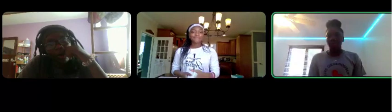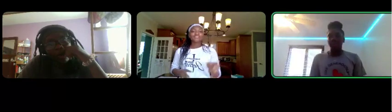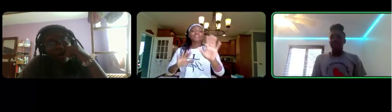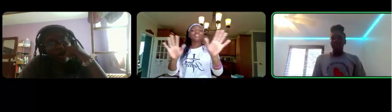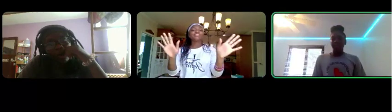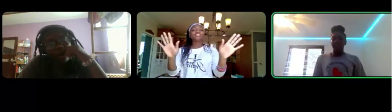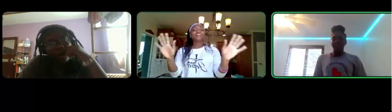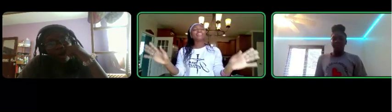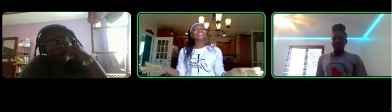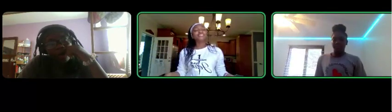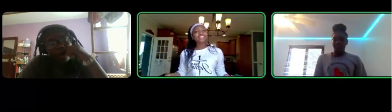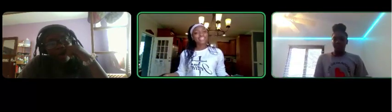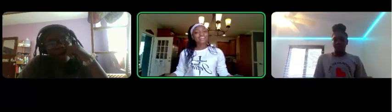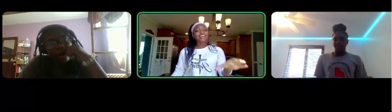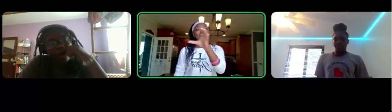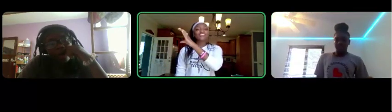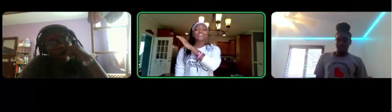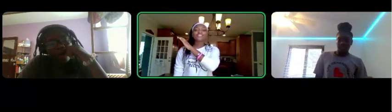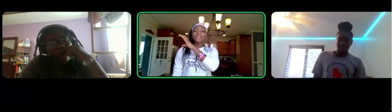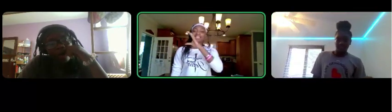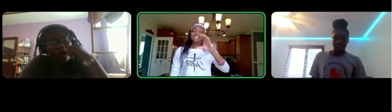Okay, let's do it together. Christ